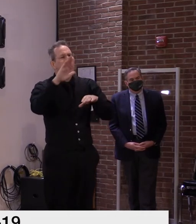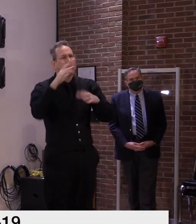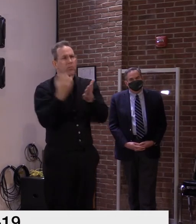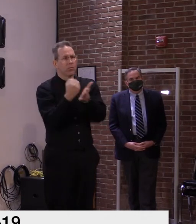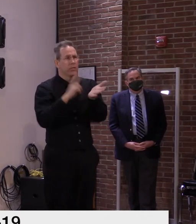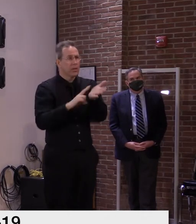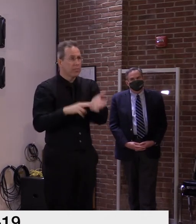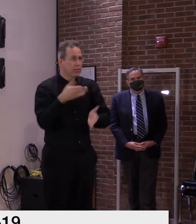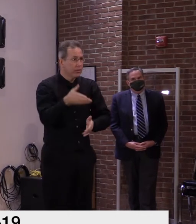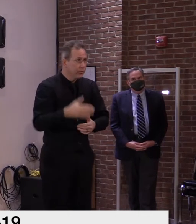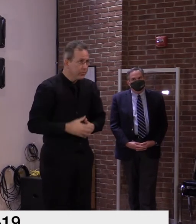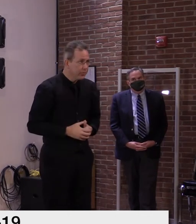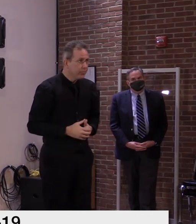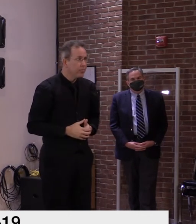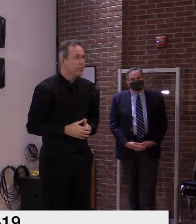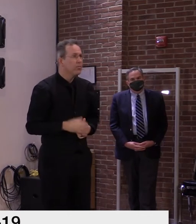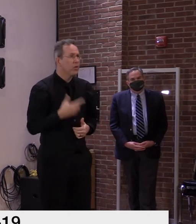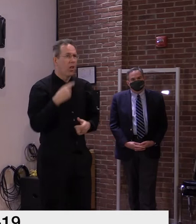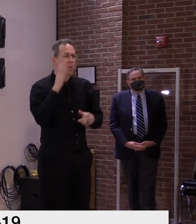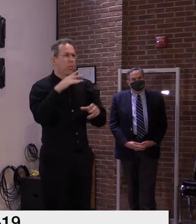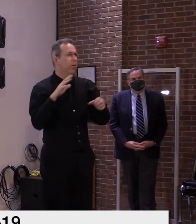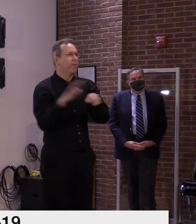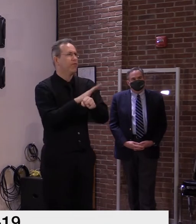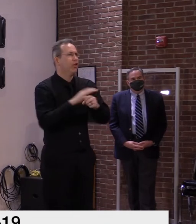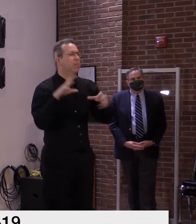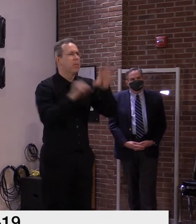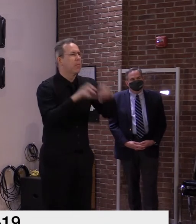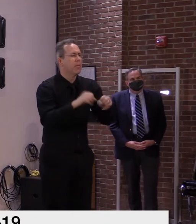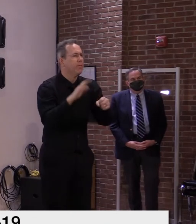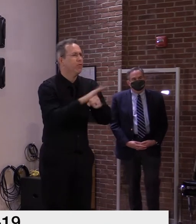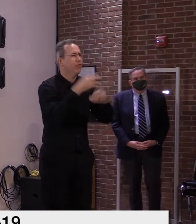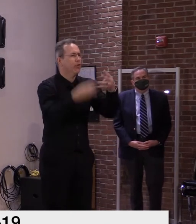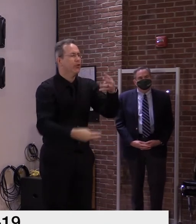fast. Well, we did hear from one caller who